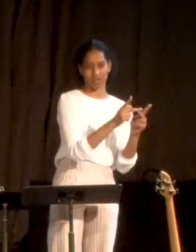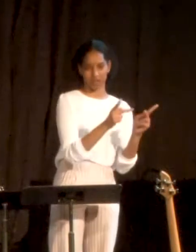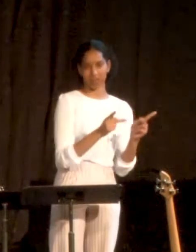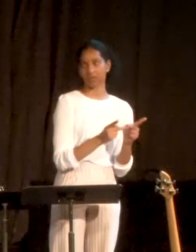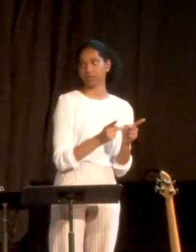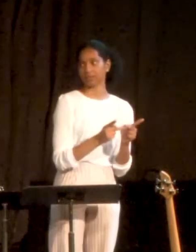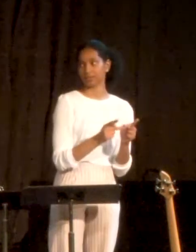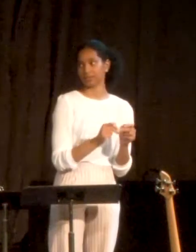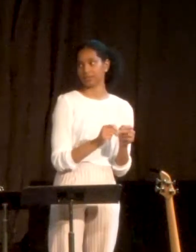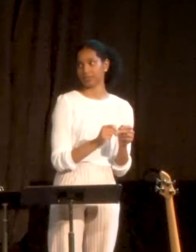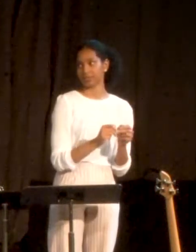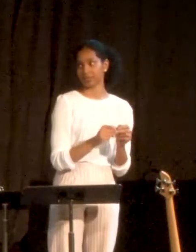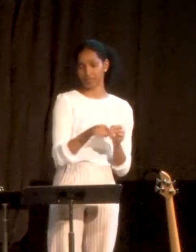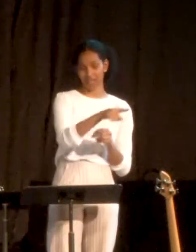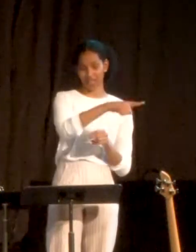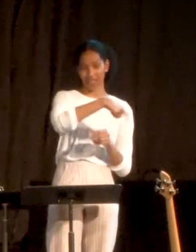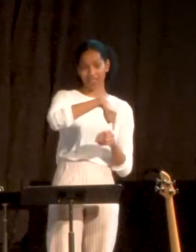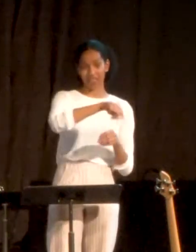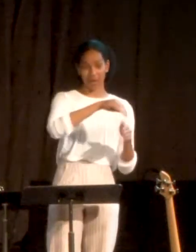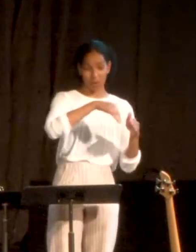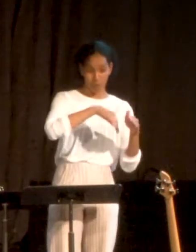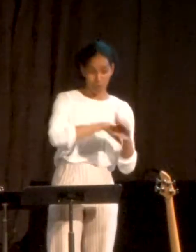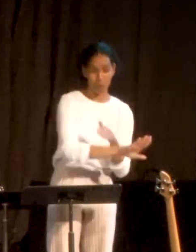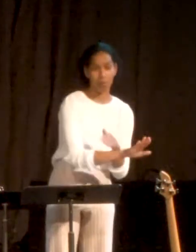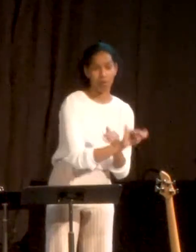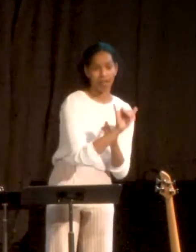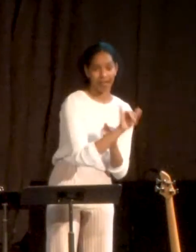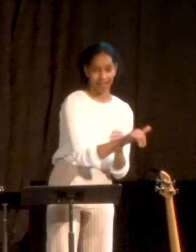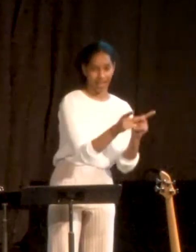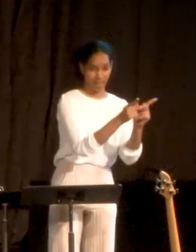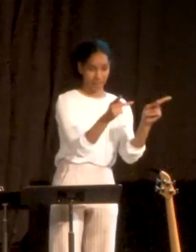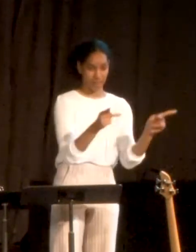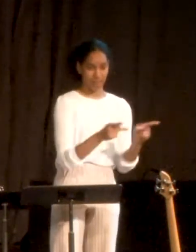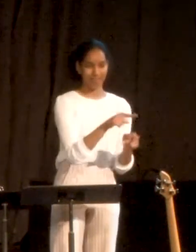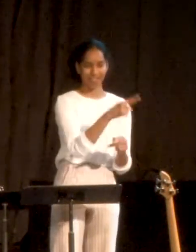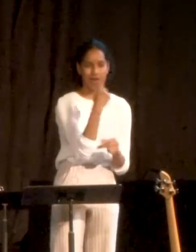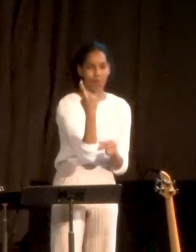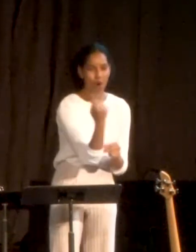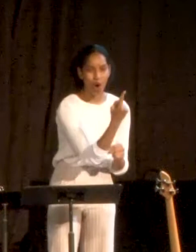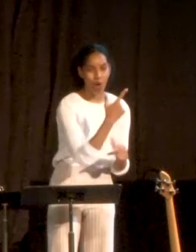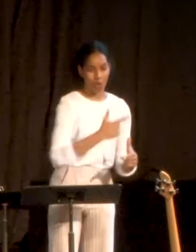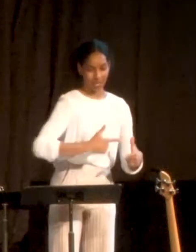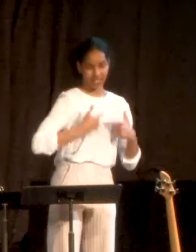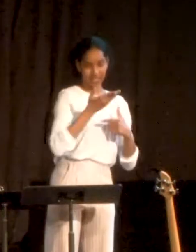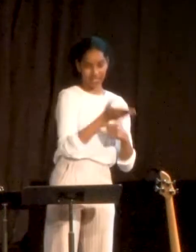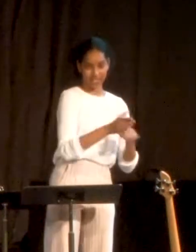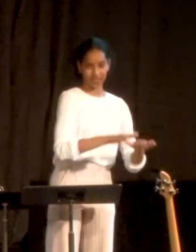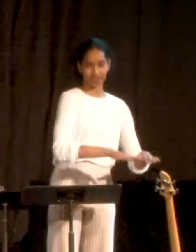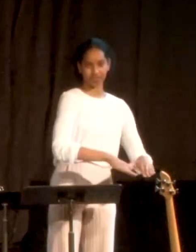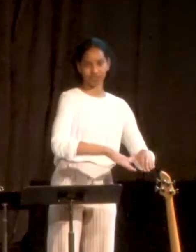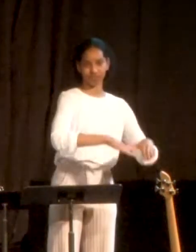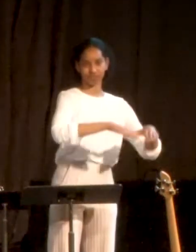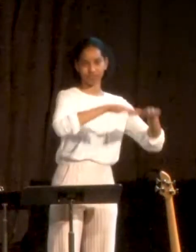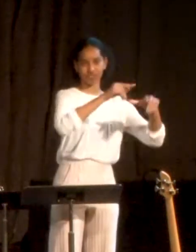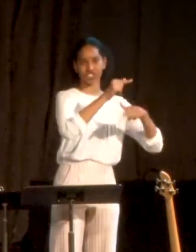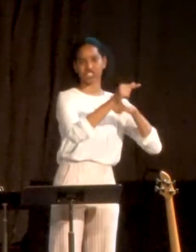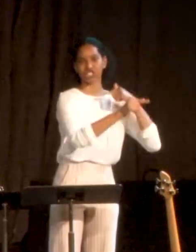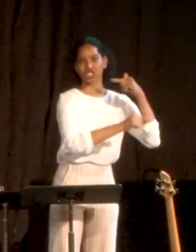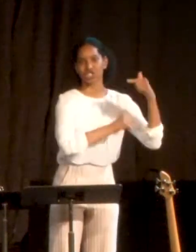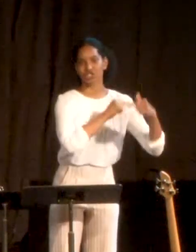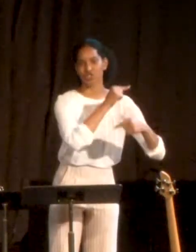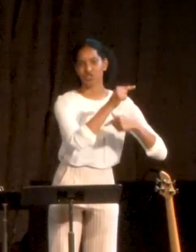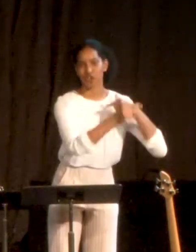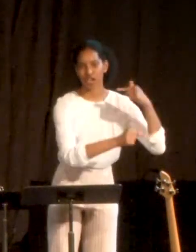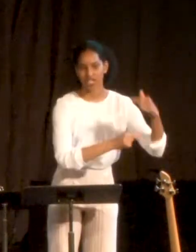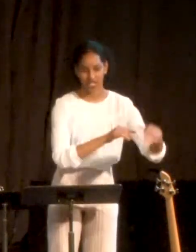They had been born here. They'd always been here. They'd never been anyplace else, certainly